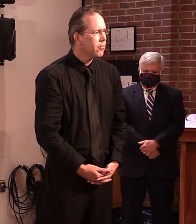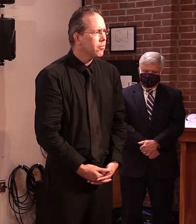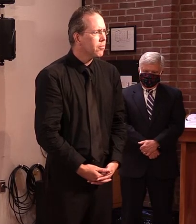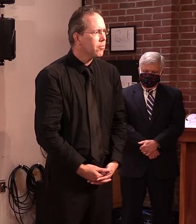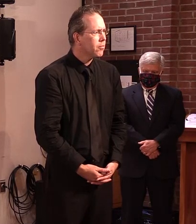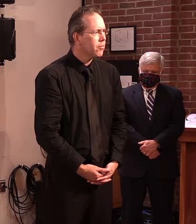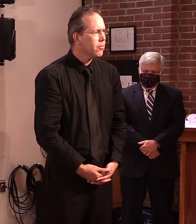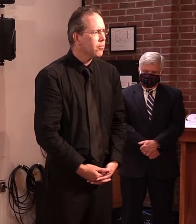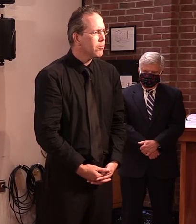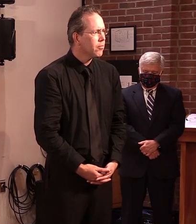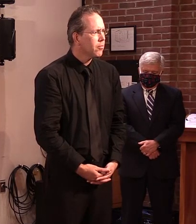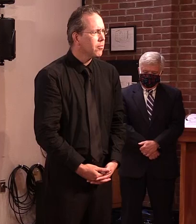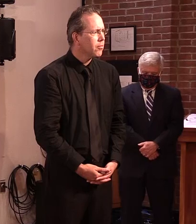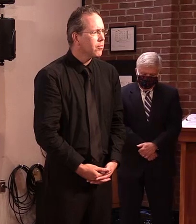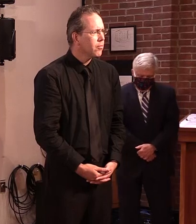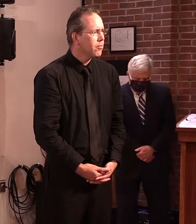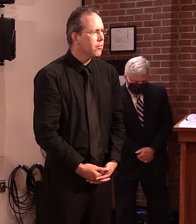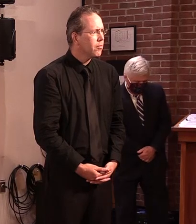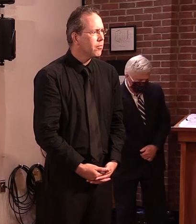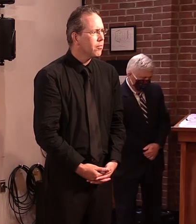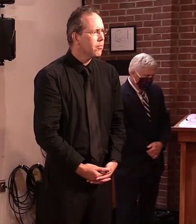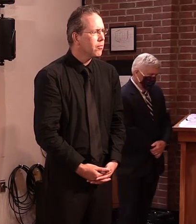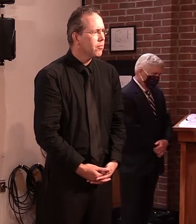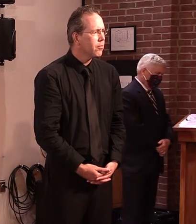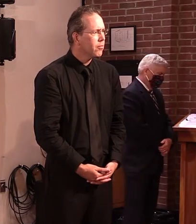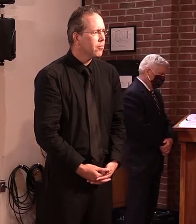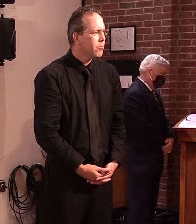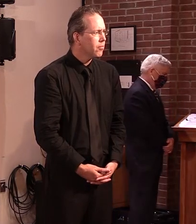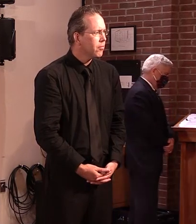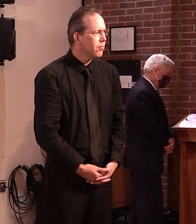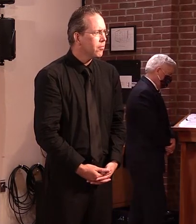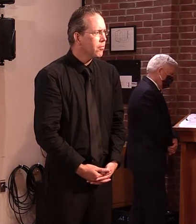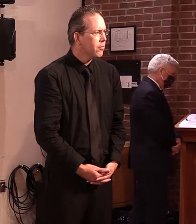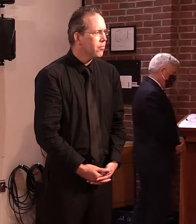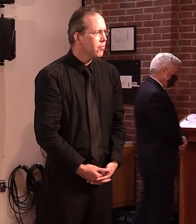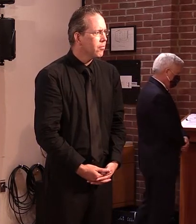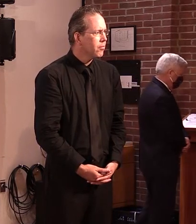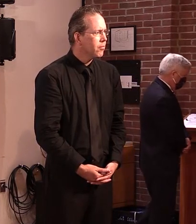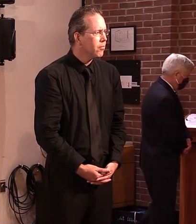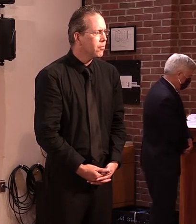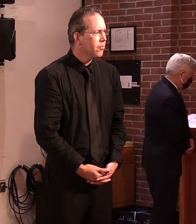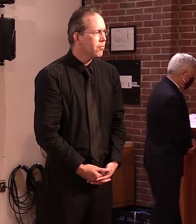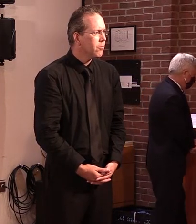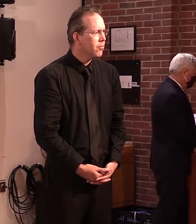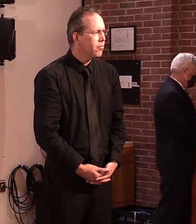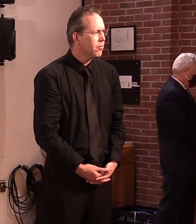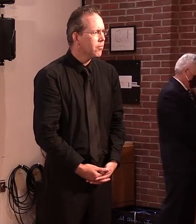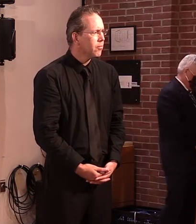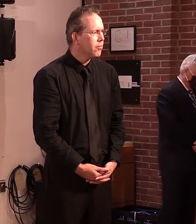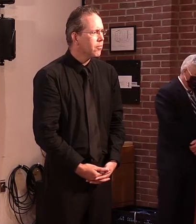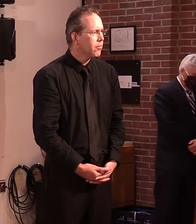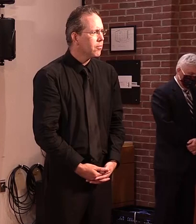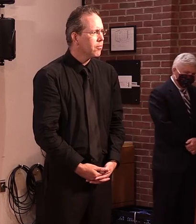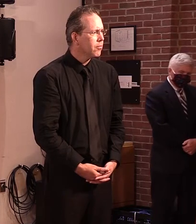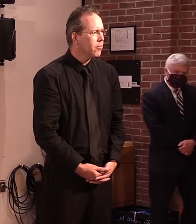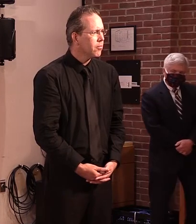processed. It seems there's confusion as whether or not you have to look if there is a work requirement or not.